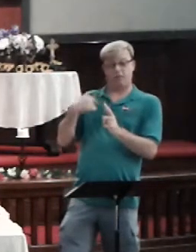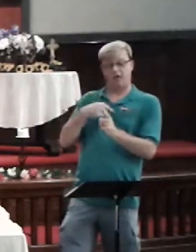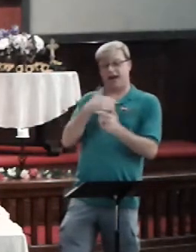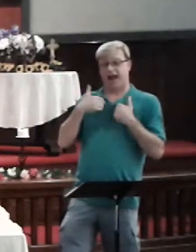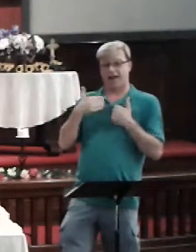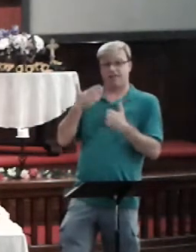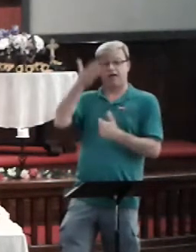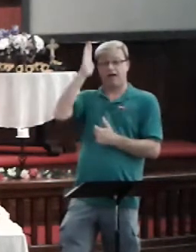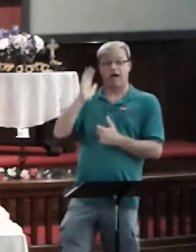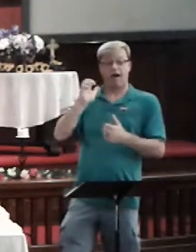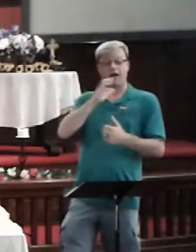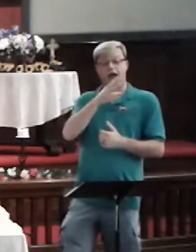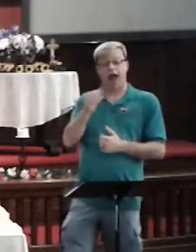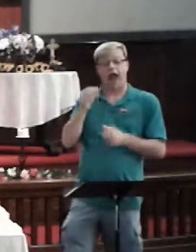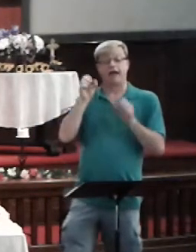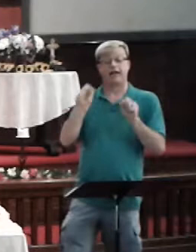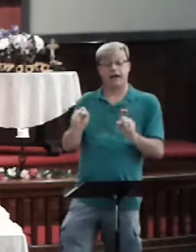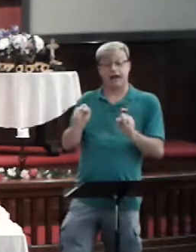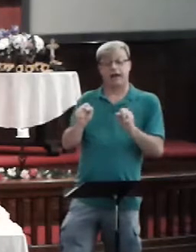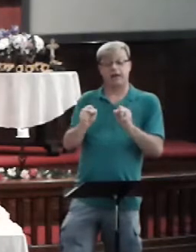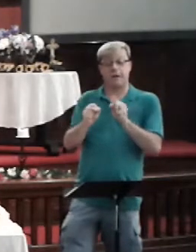loved.